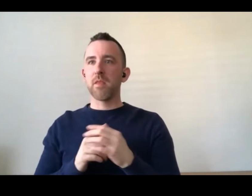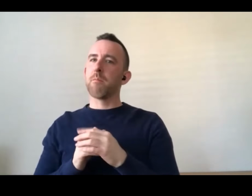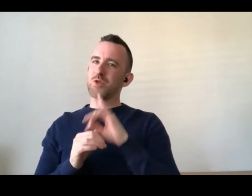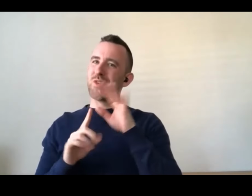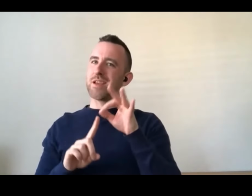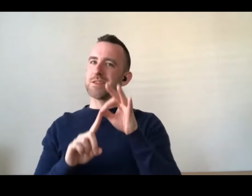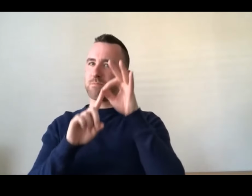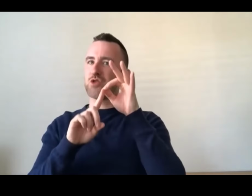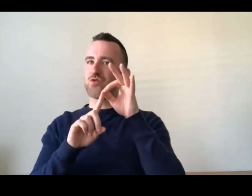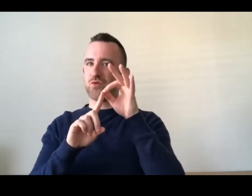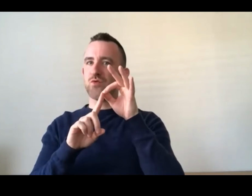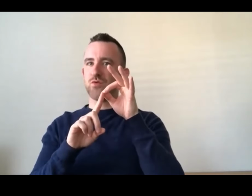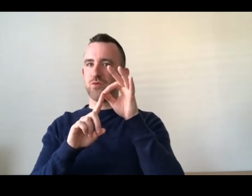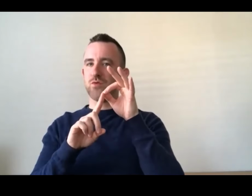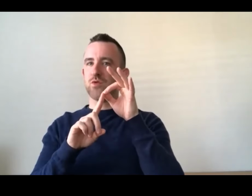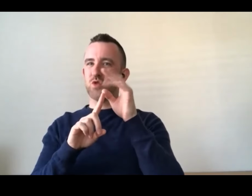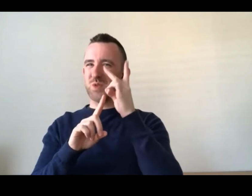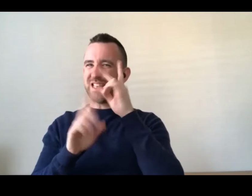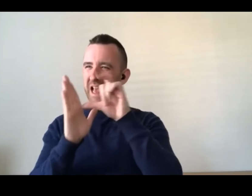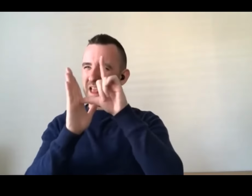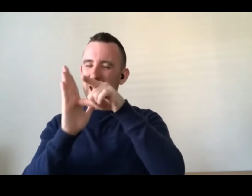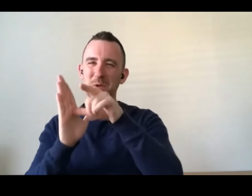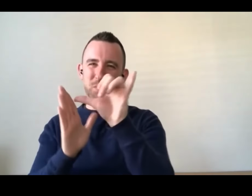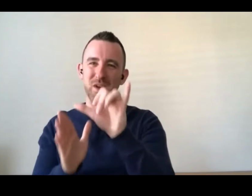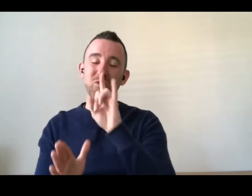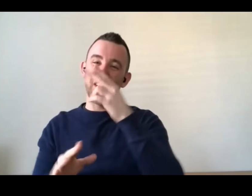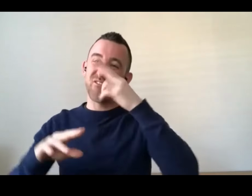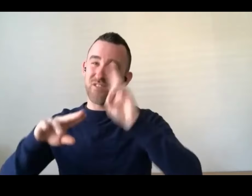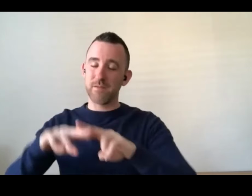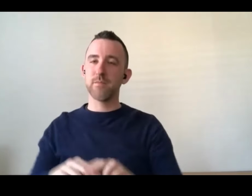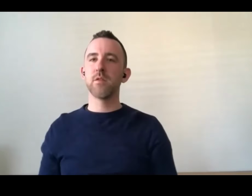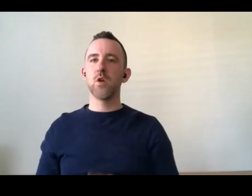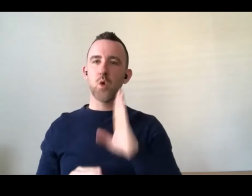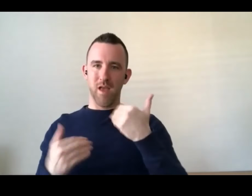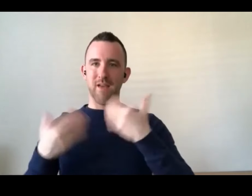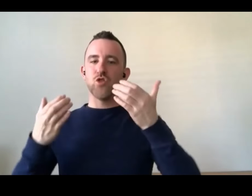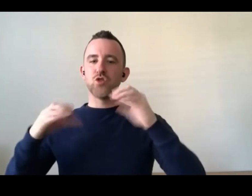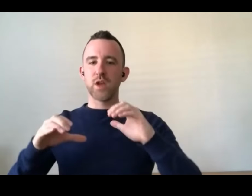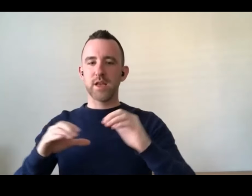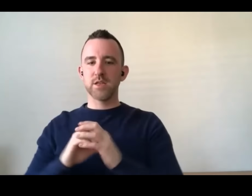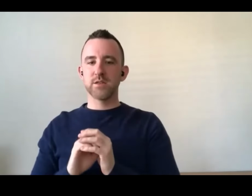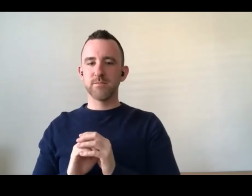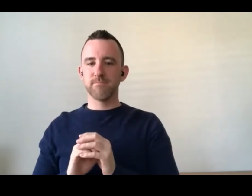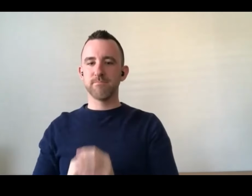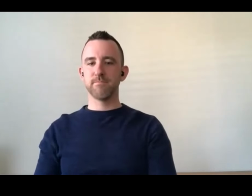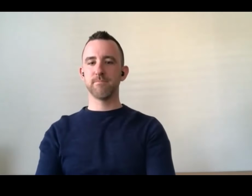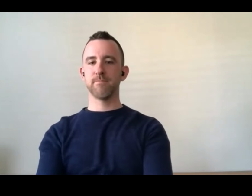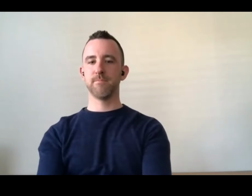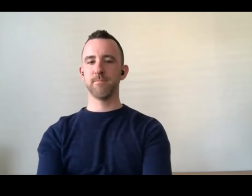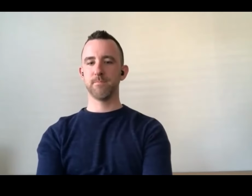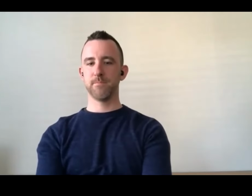special to see it later on as well. It's really fun, and you'll get a chance to look at lots of submissions after the hunt is done from other